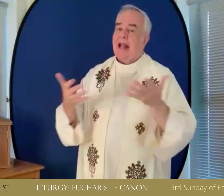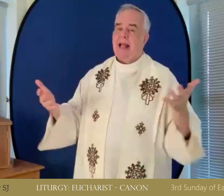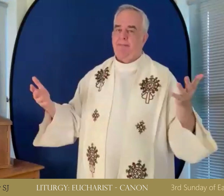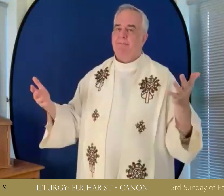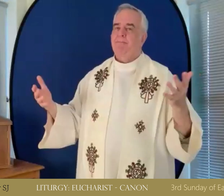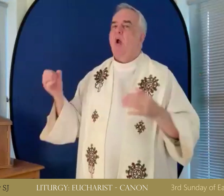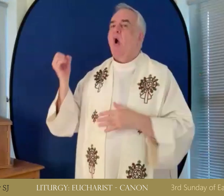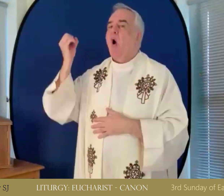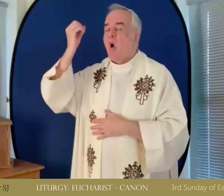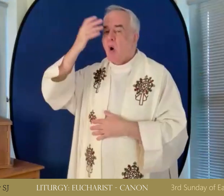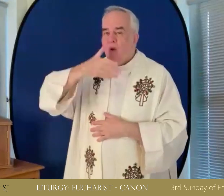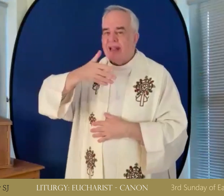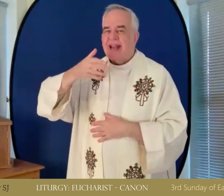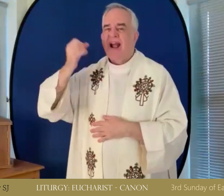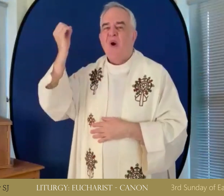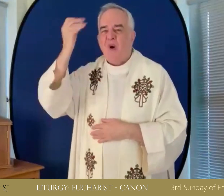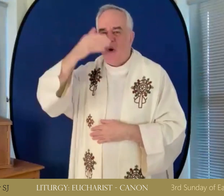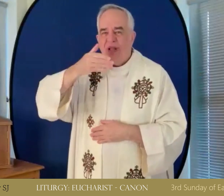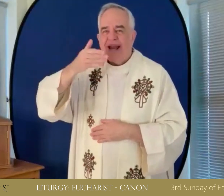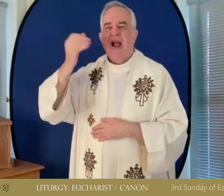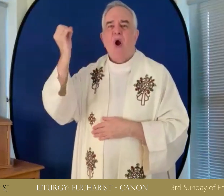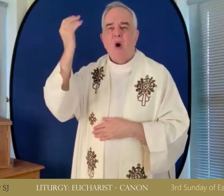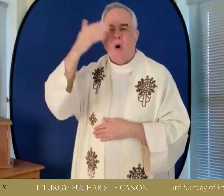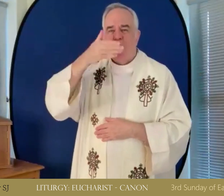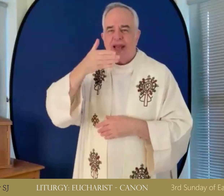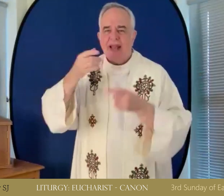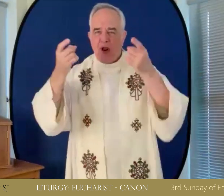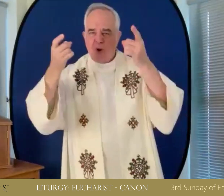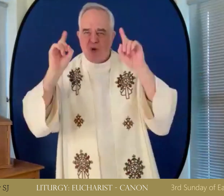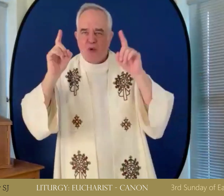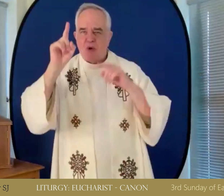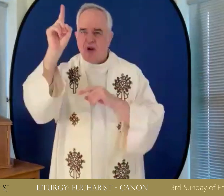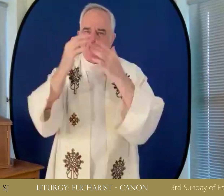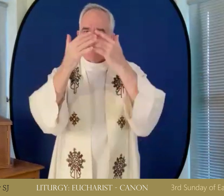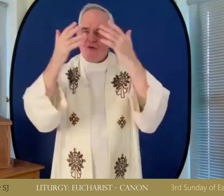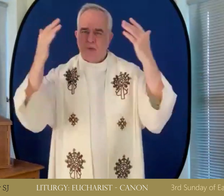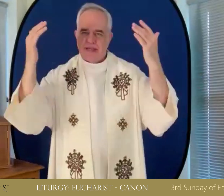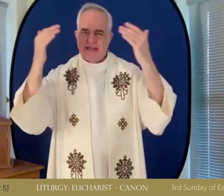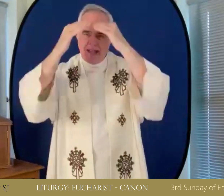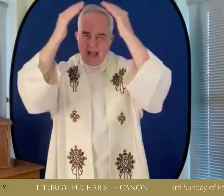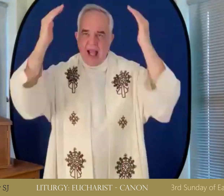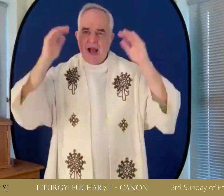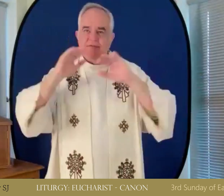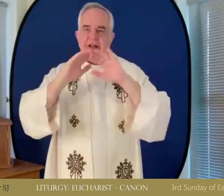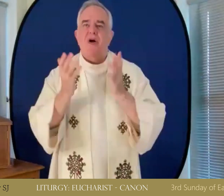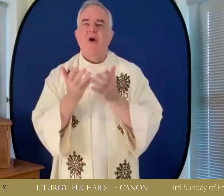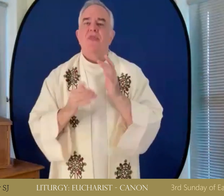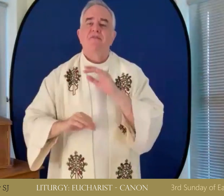acclaim. Holy, holy, holy, Lord God of hosts, heaven and earth are